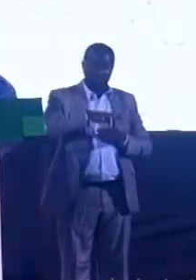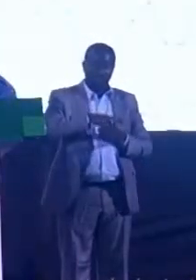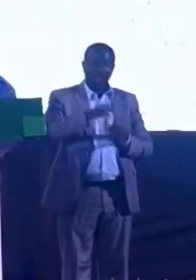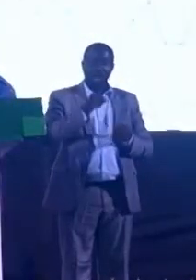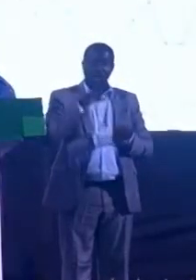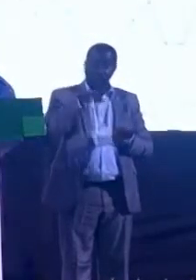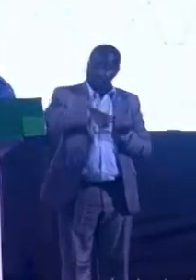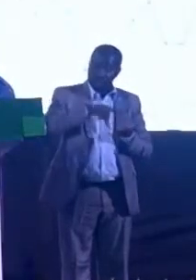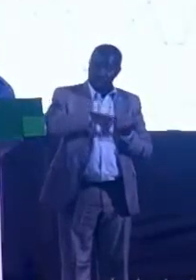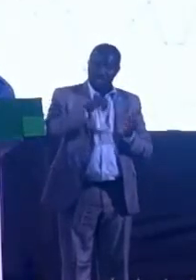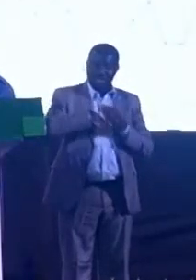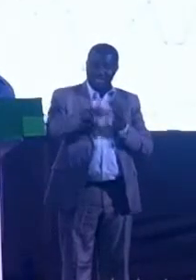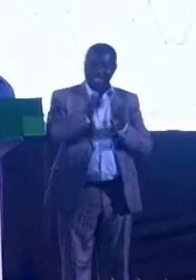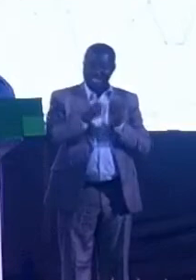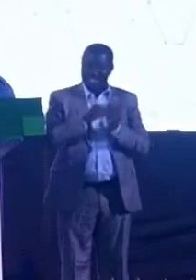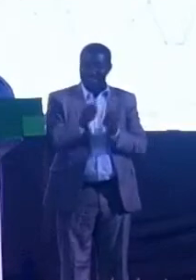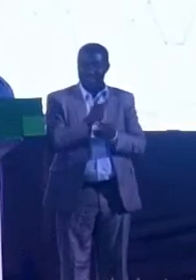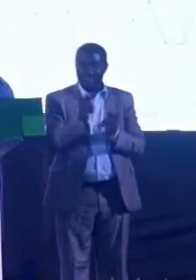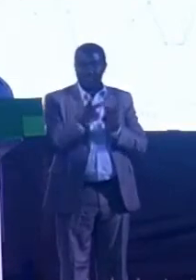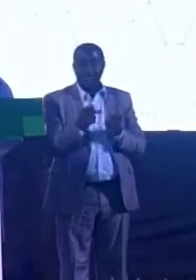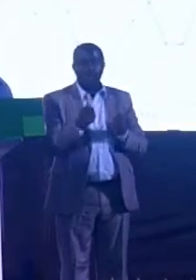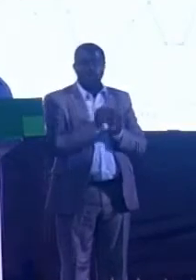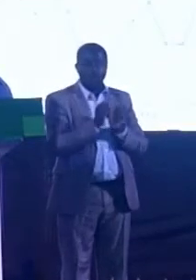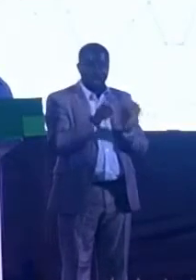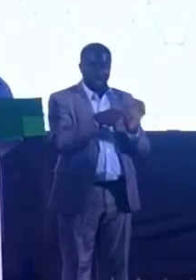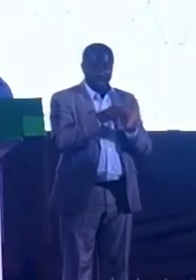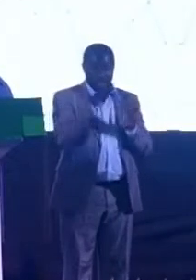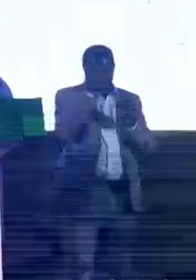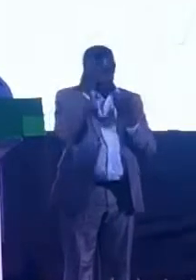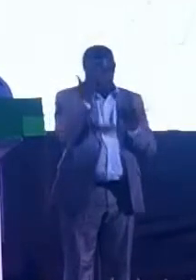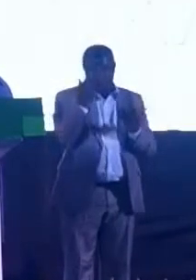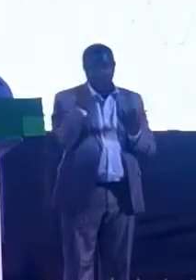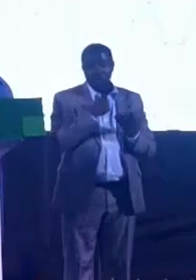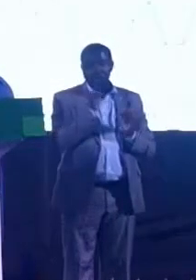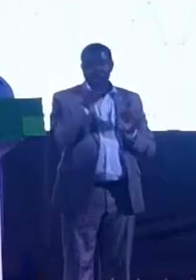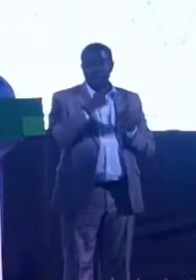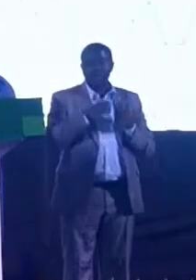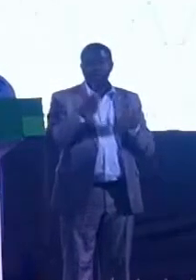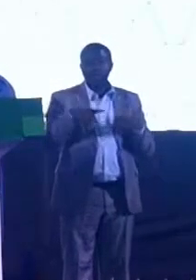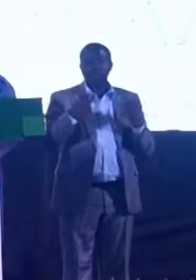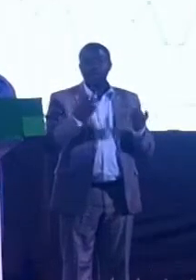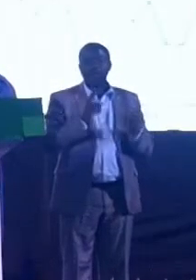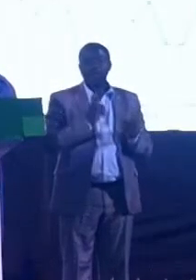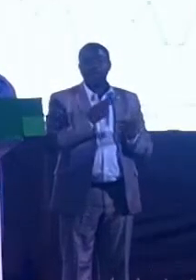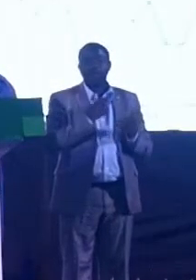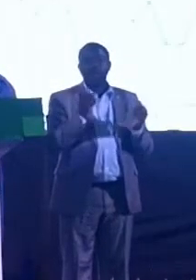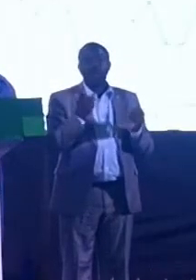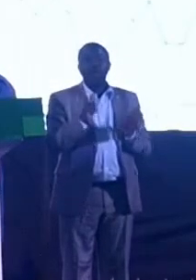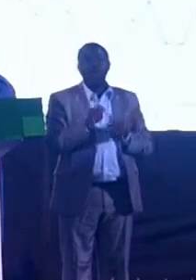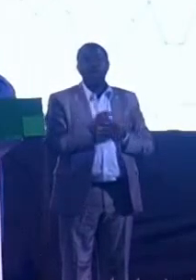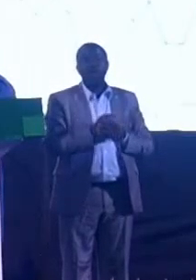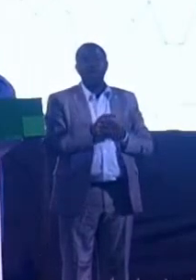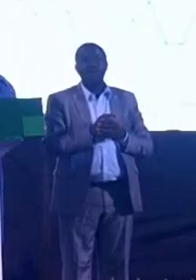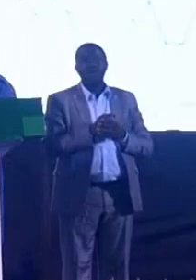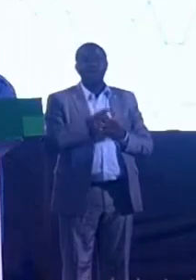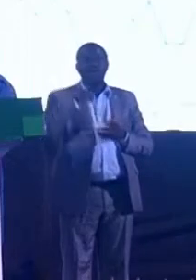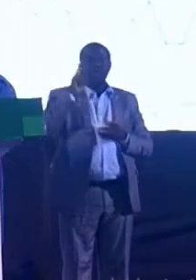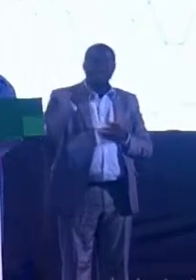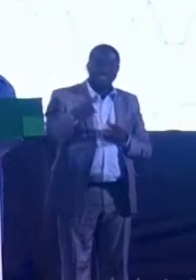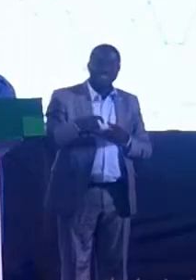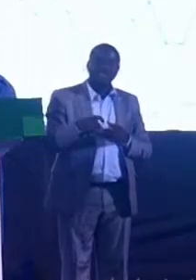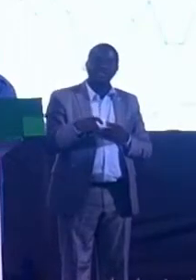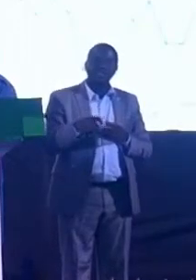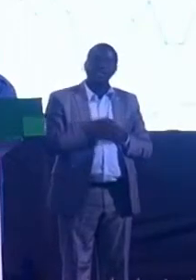the registration centers. With this information, it was able to provide us the necessary